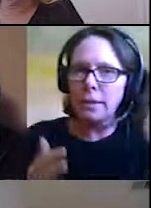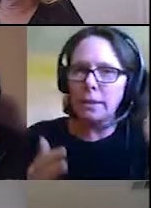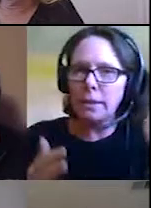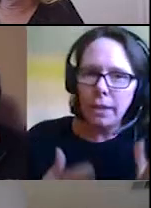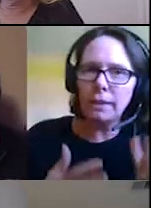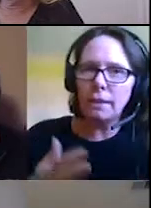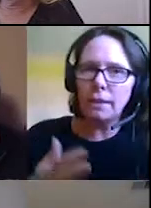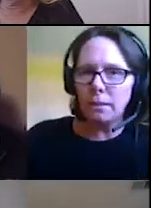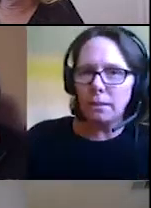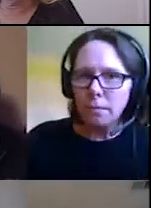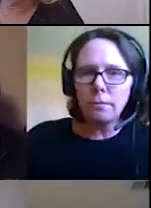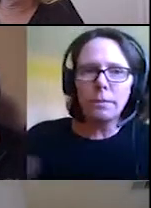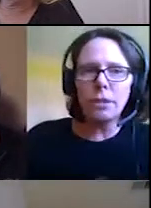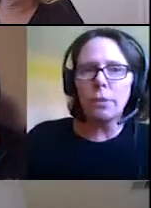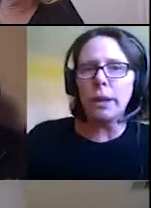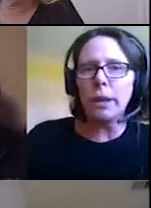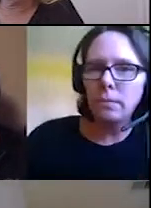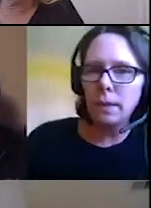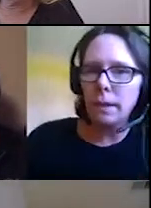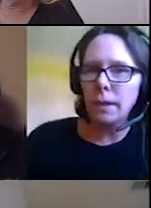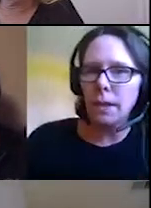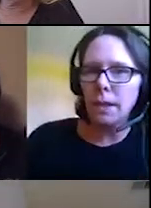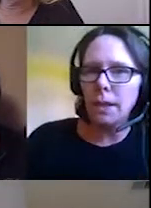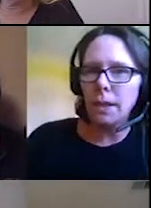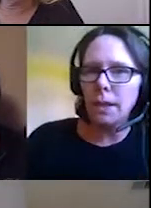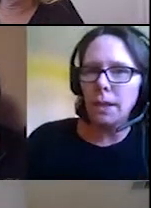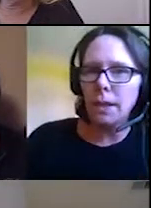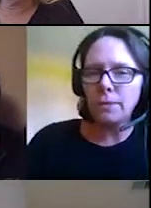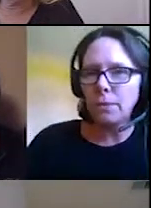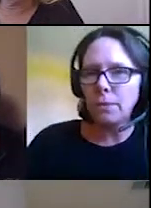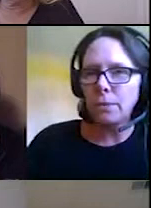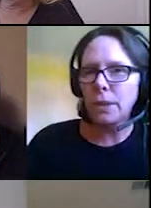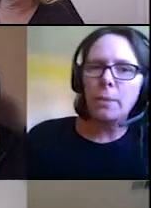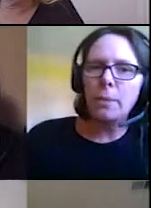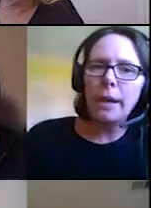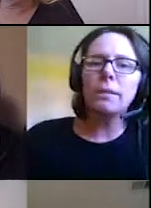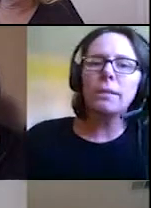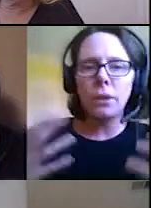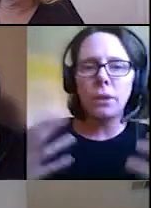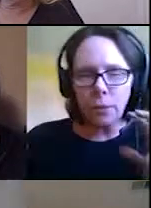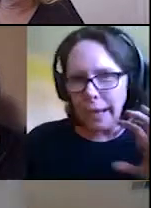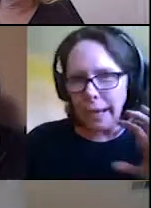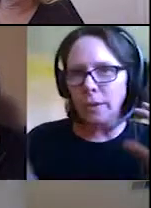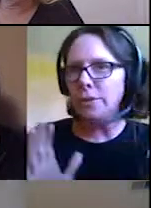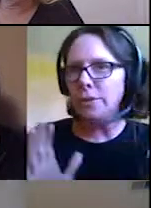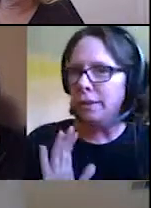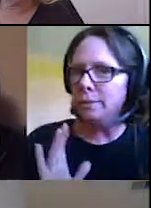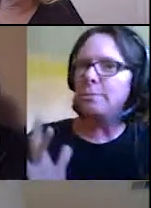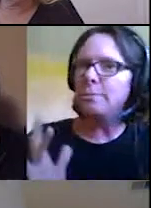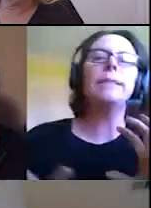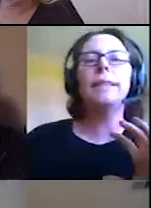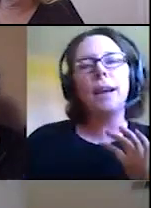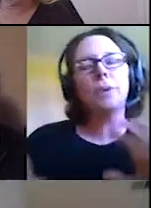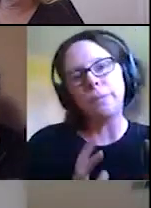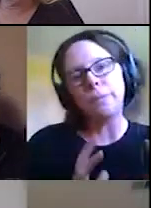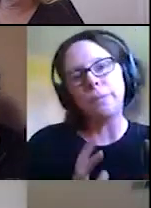know when kids can direct the situation, they're going to be more engaged and more involved. But we can also